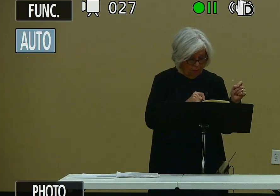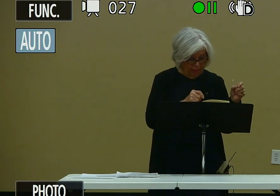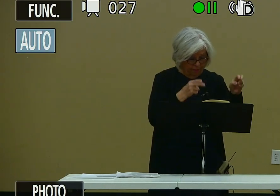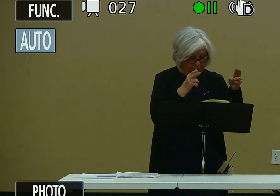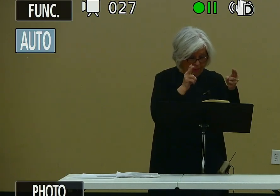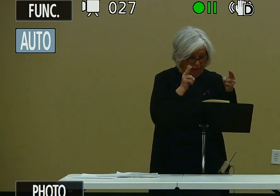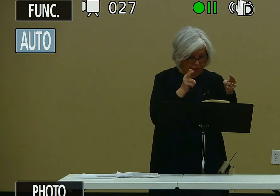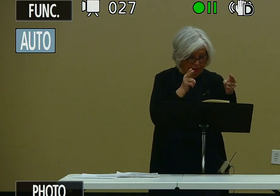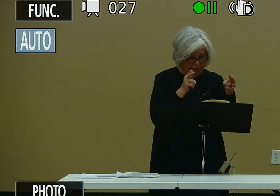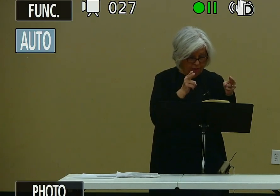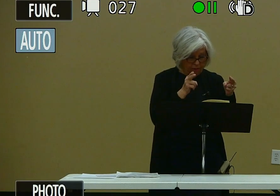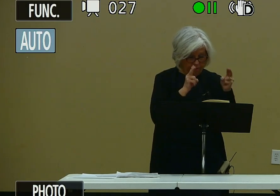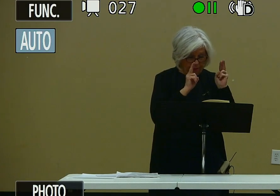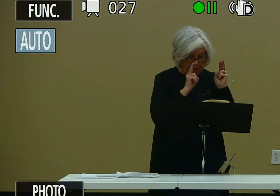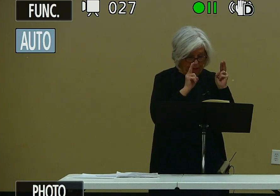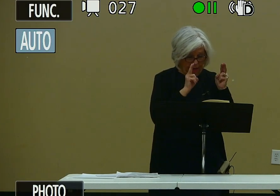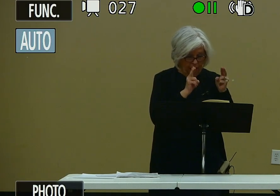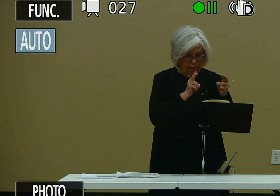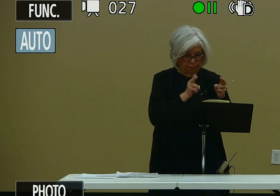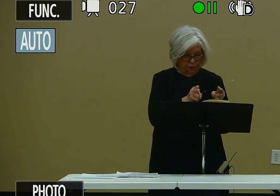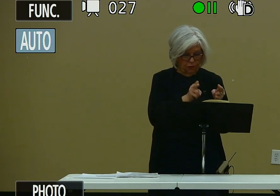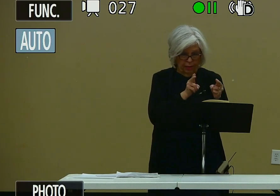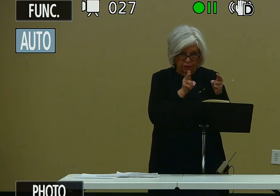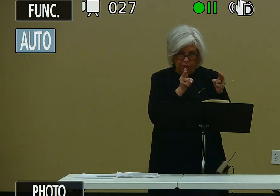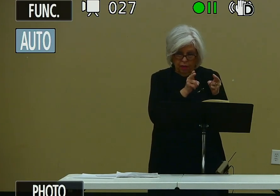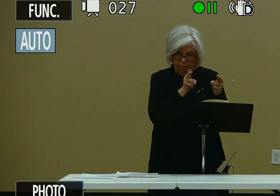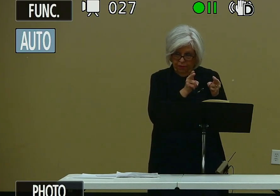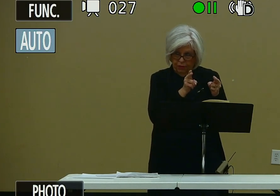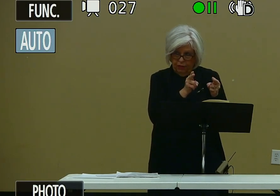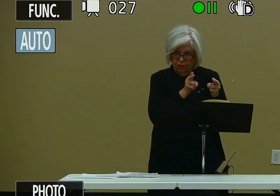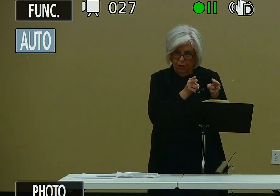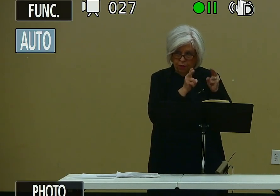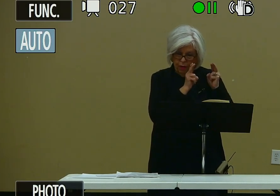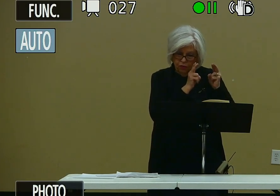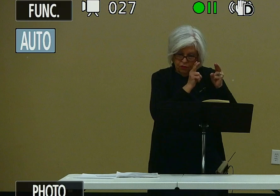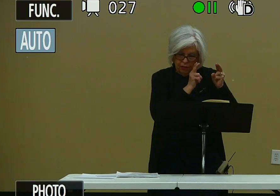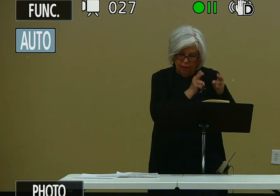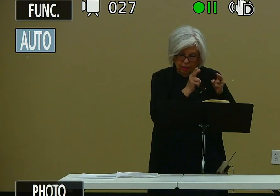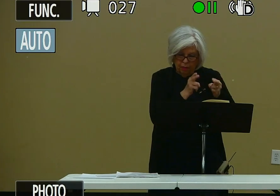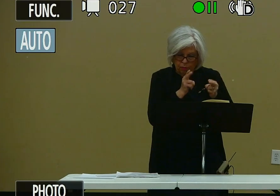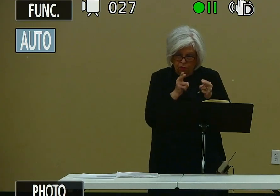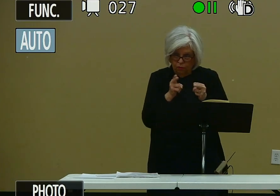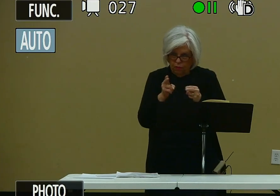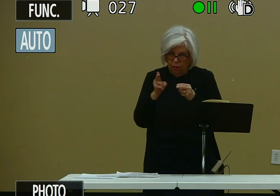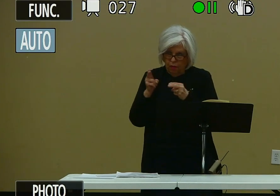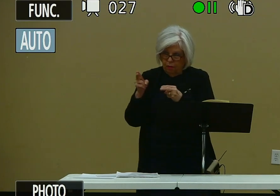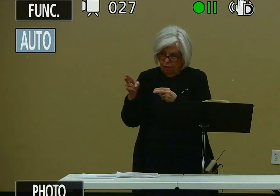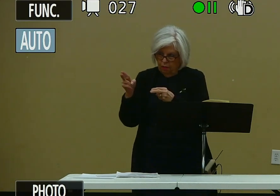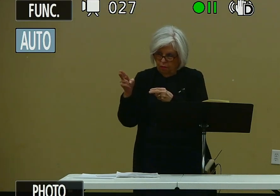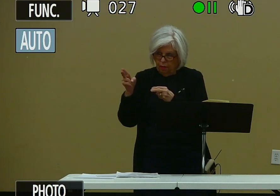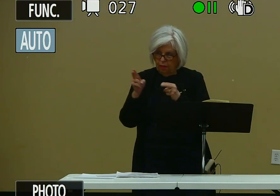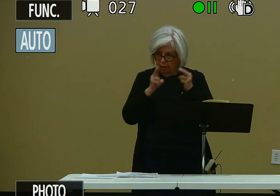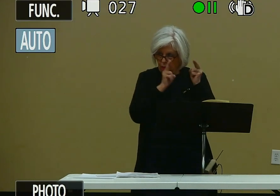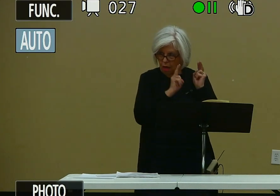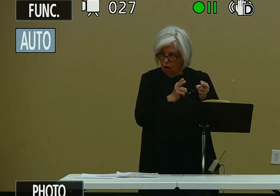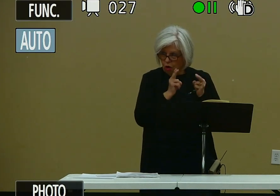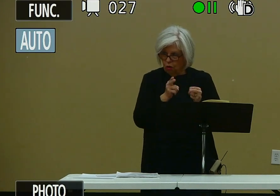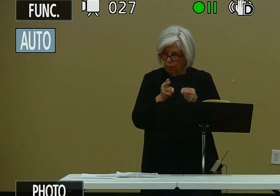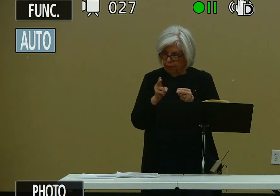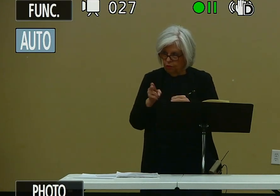Hurry. H hands. And put your hands kind of facing each other and just kind of move to the right. Hurry. You're